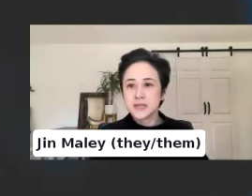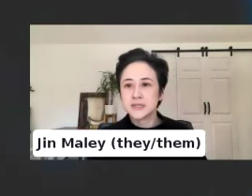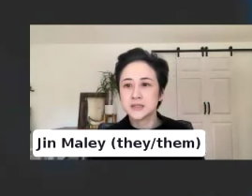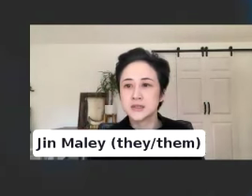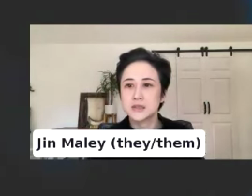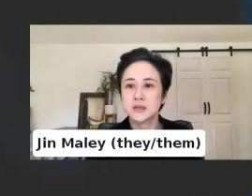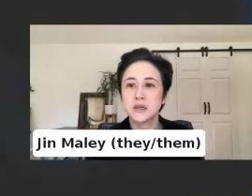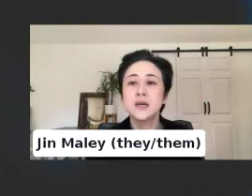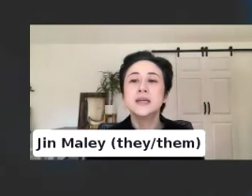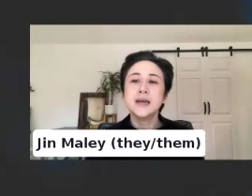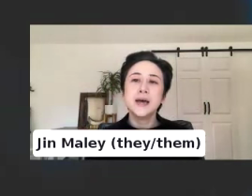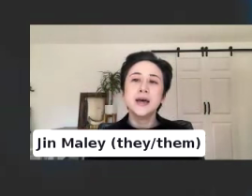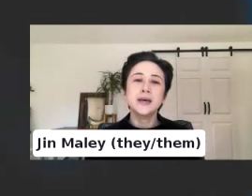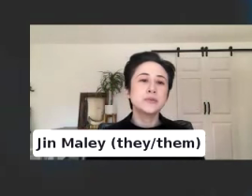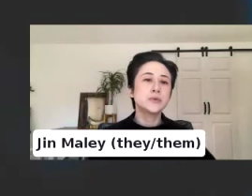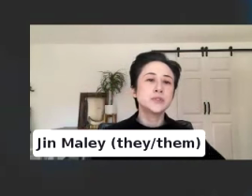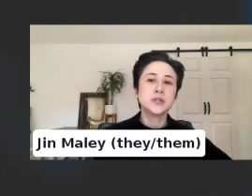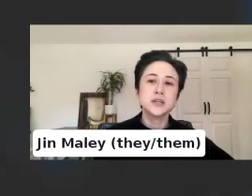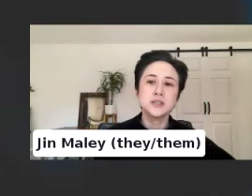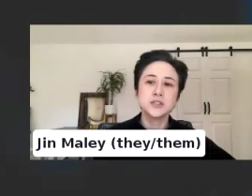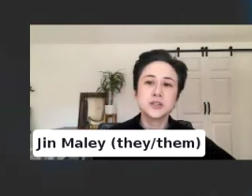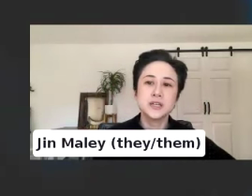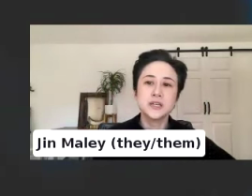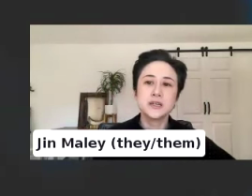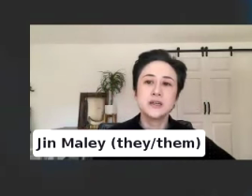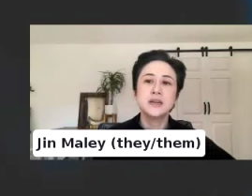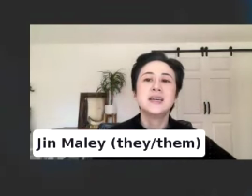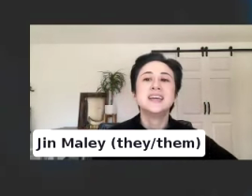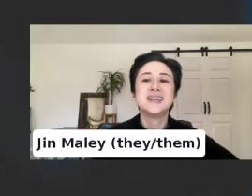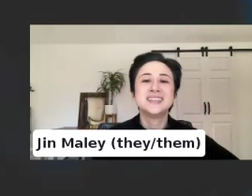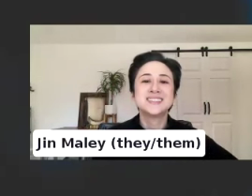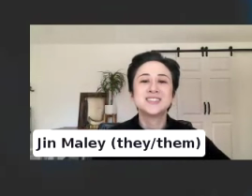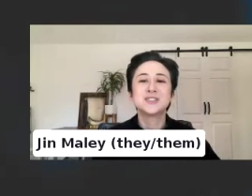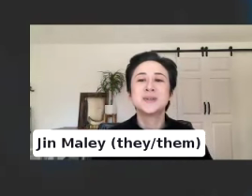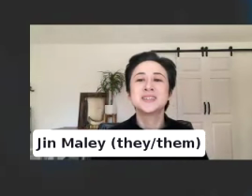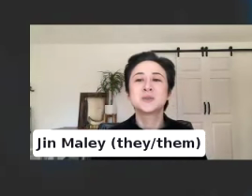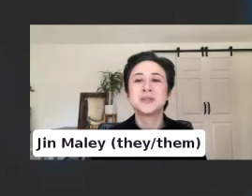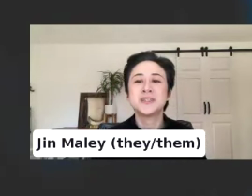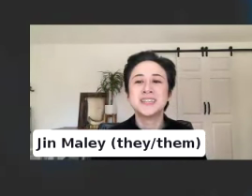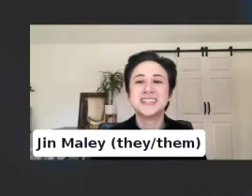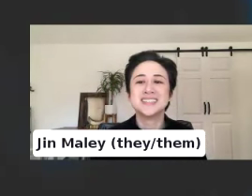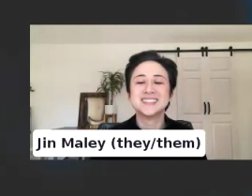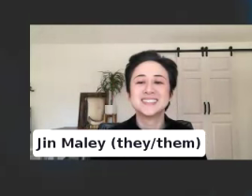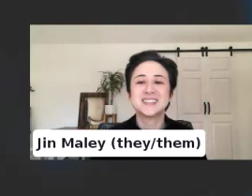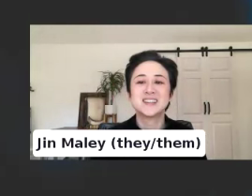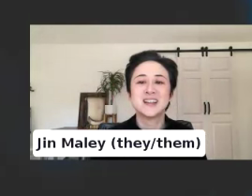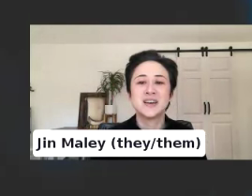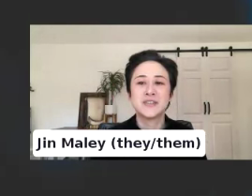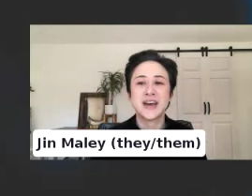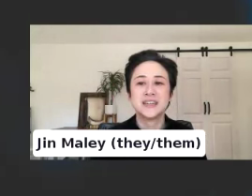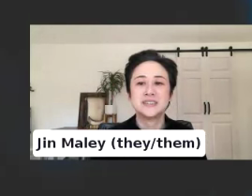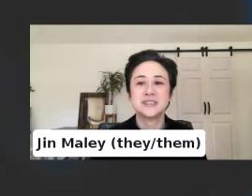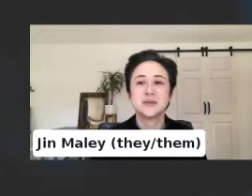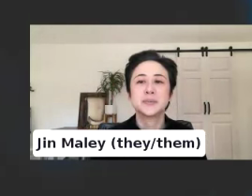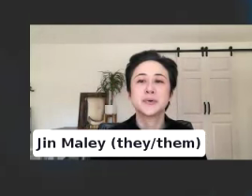like a sentence? Yeah, the Fool starting the journey. Innocence to experience.